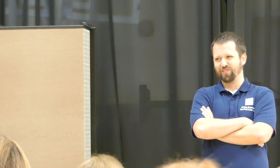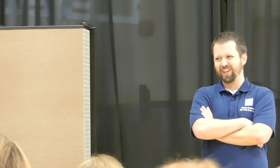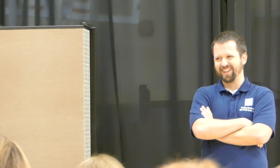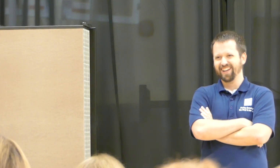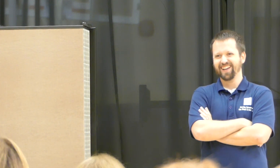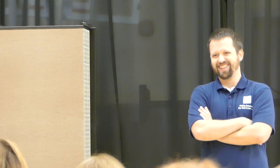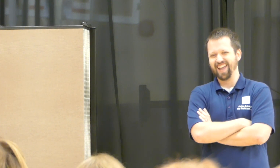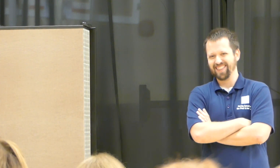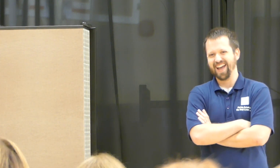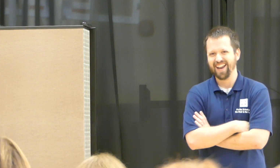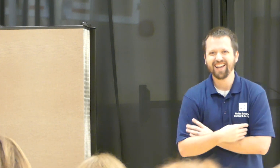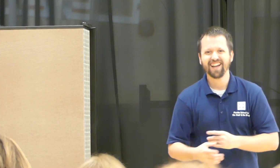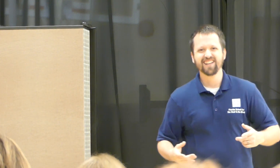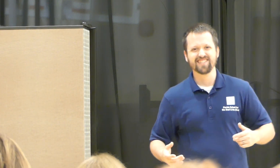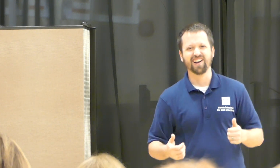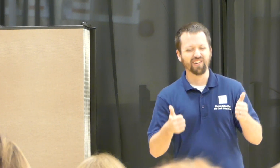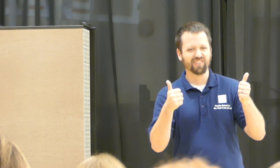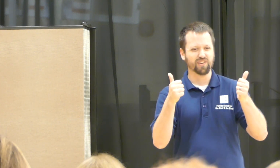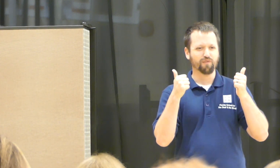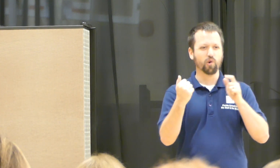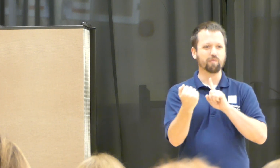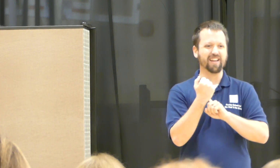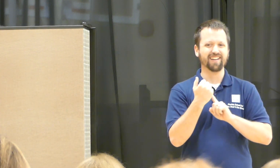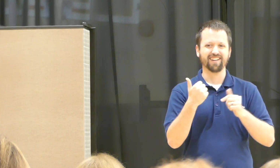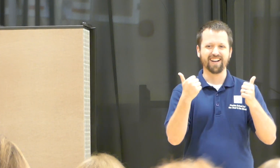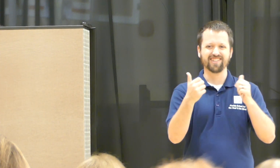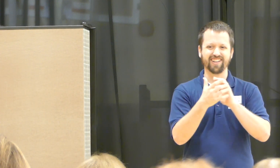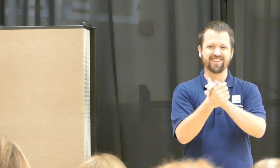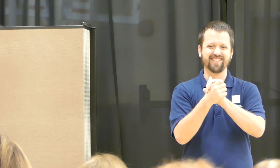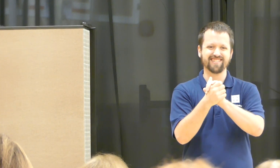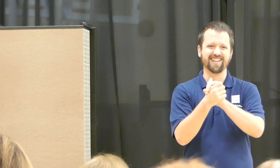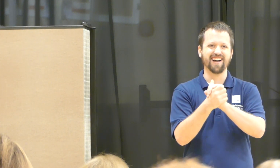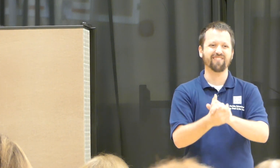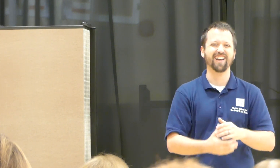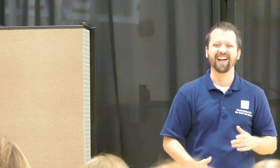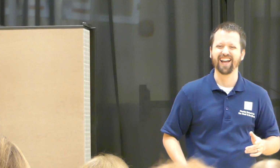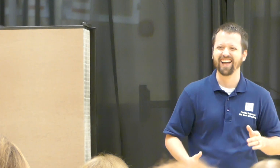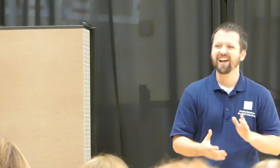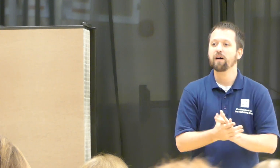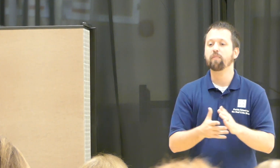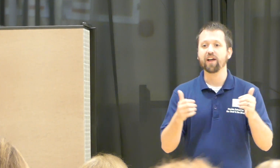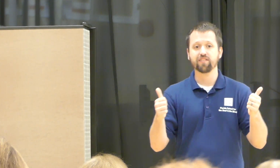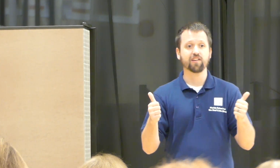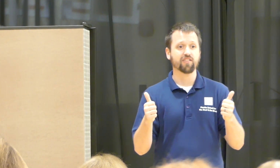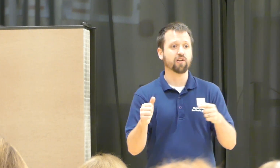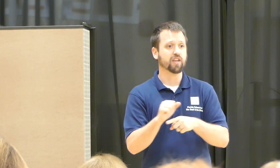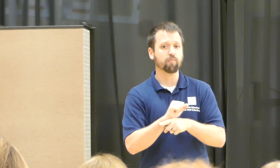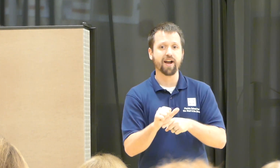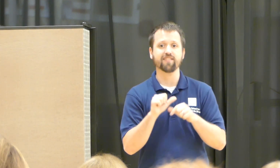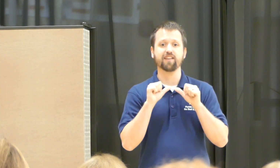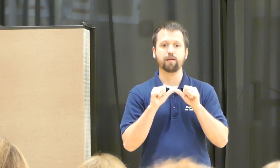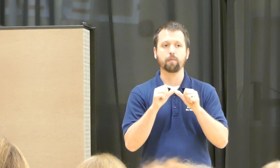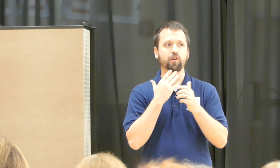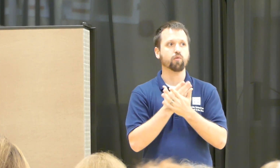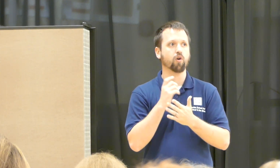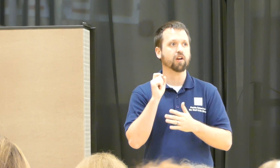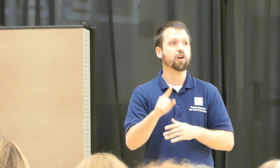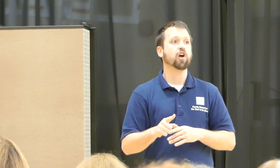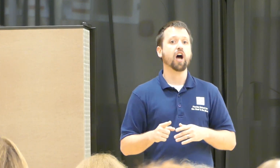week. Take that. So you fooled me. Congratulations. But seriously, keep practicing. Keep up the good work.